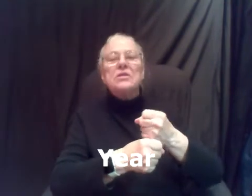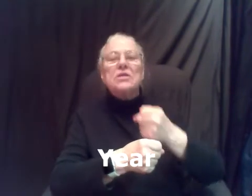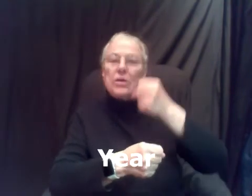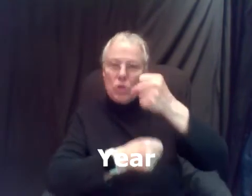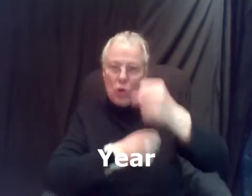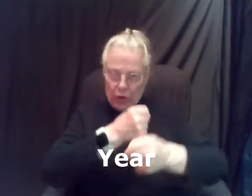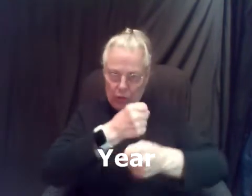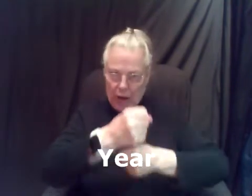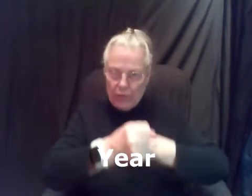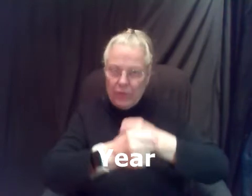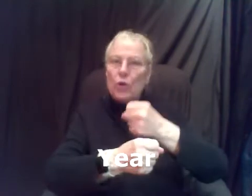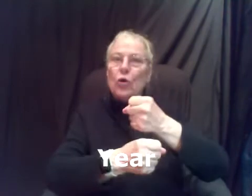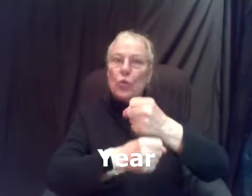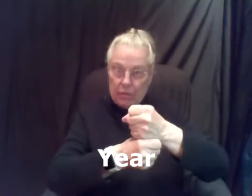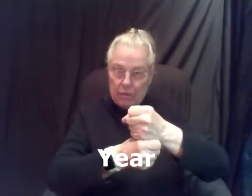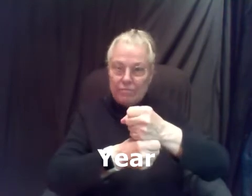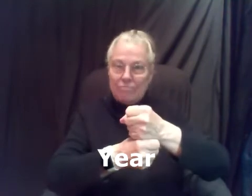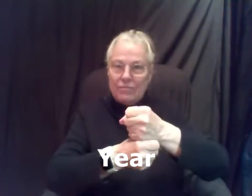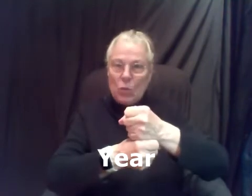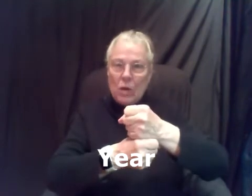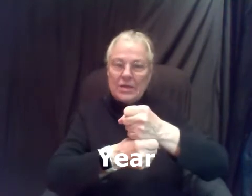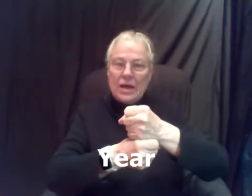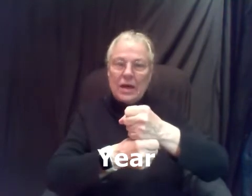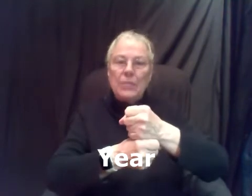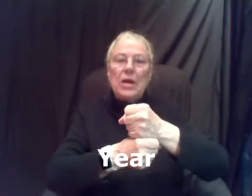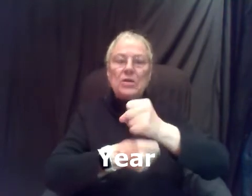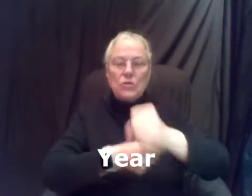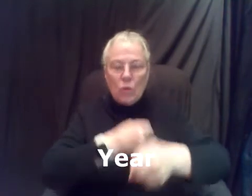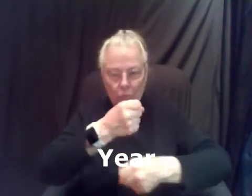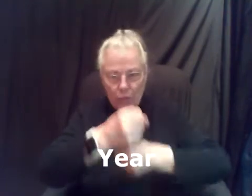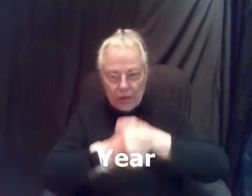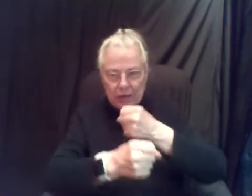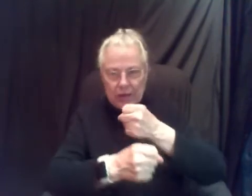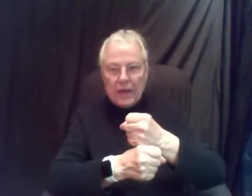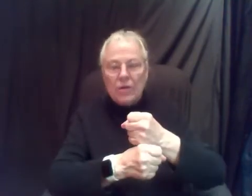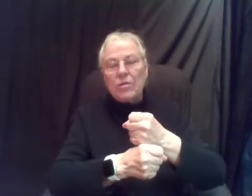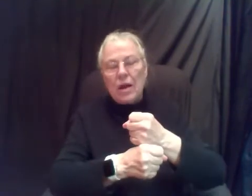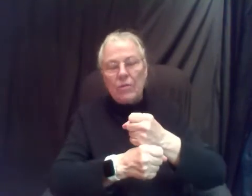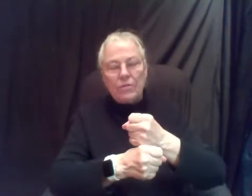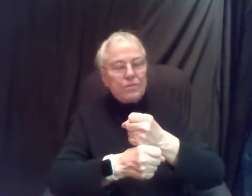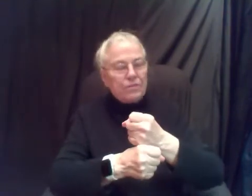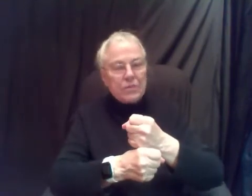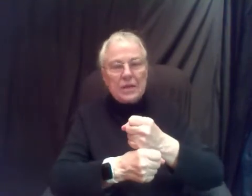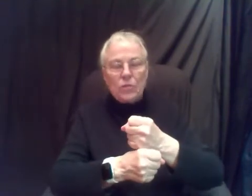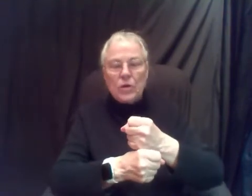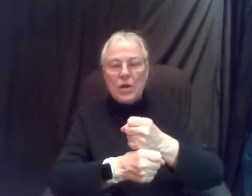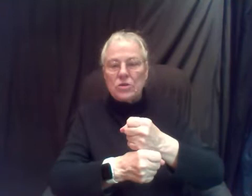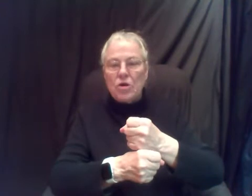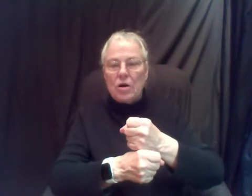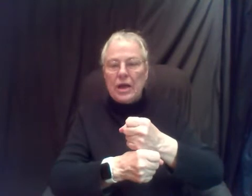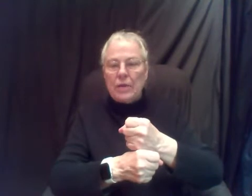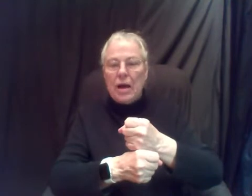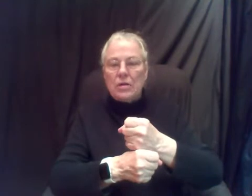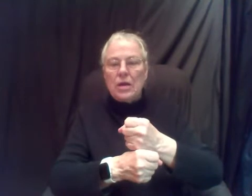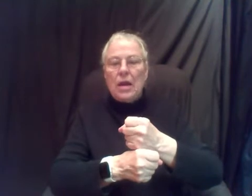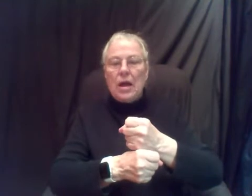sun going around the earth one time. So year. Now, we're not talking about